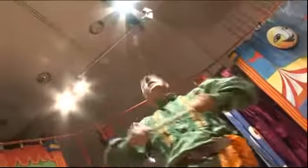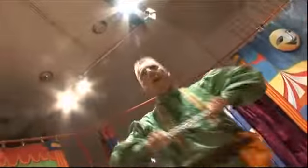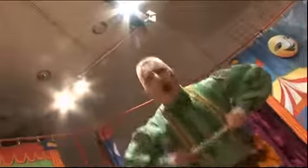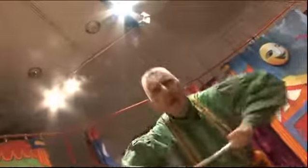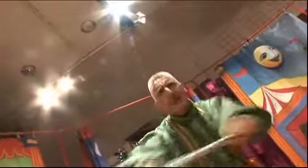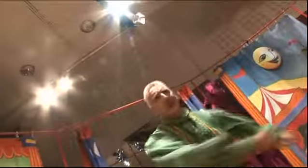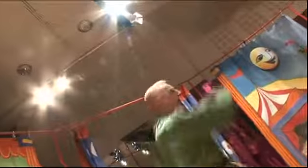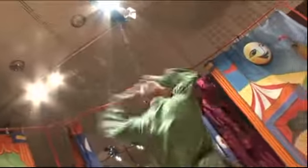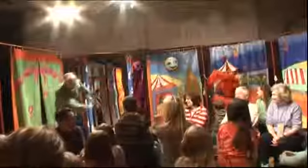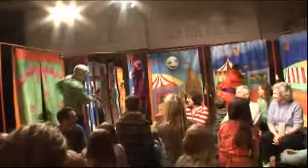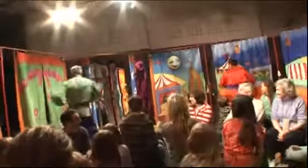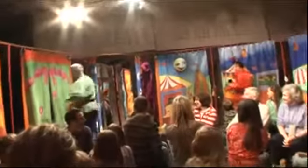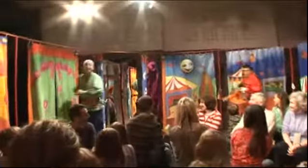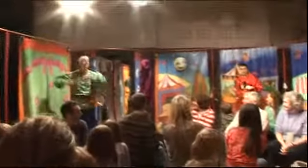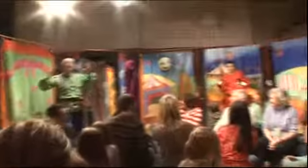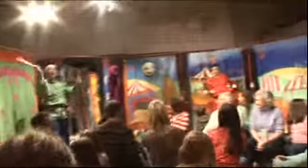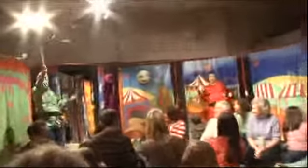Your Majesties!